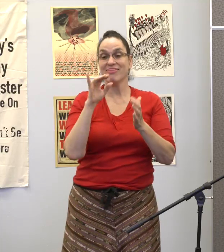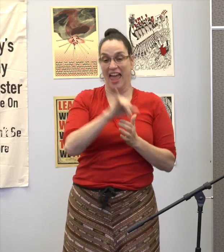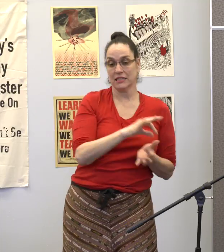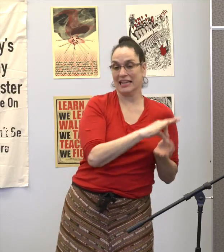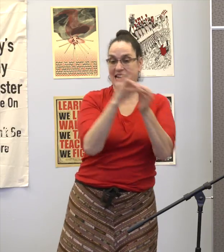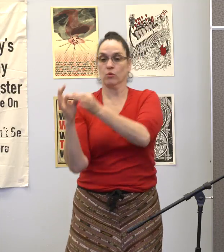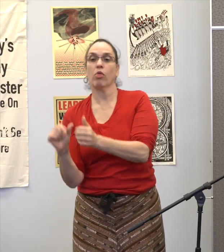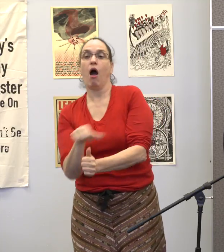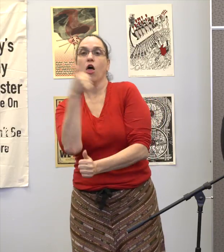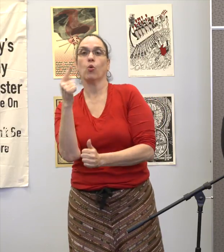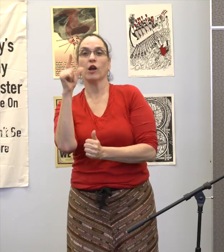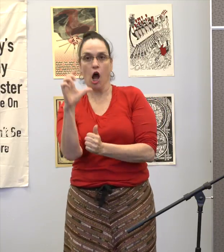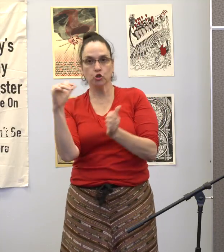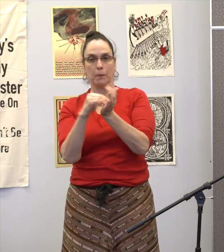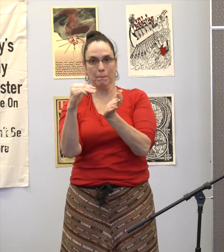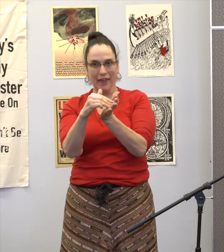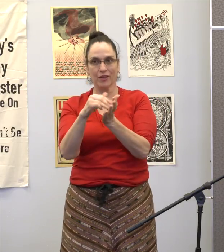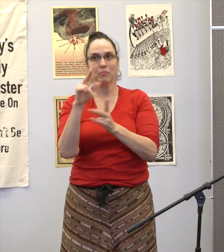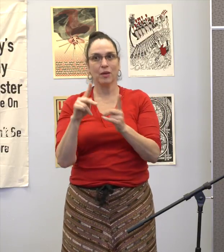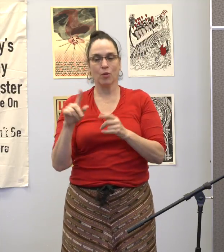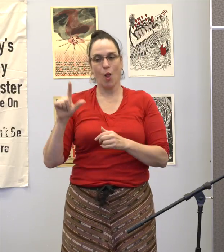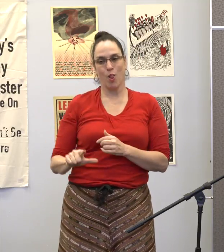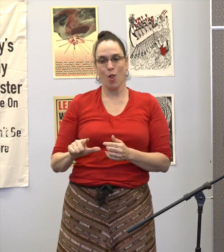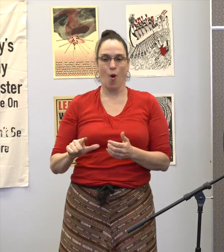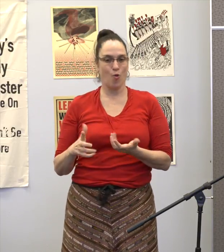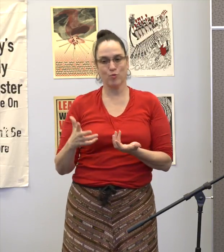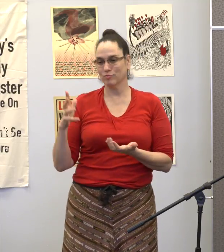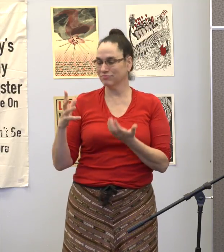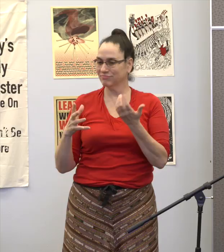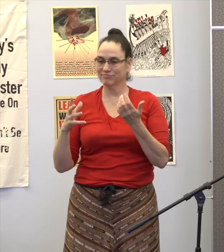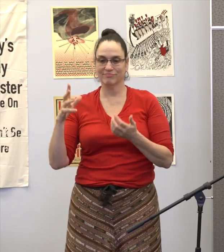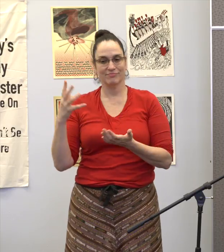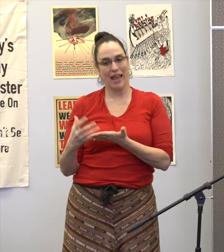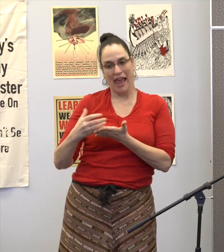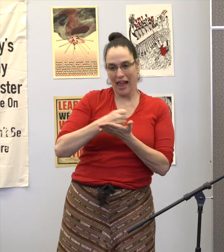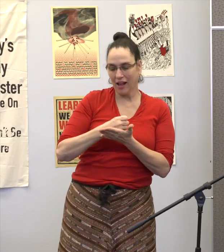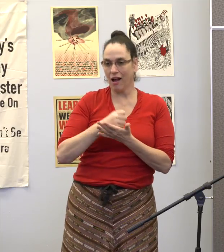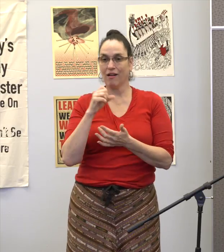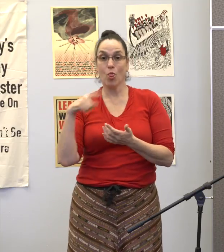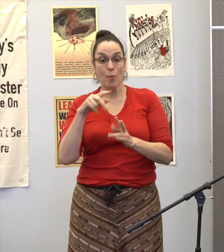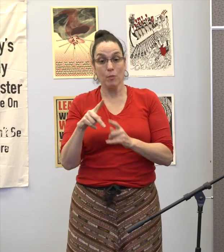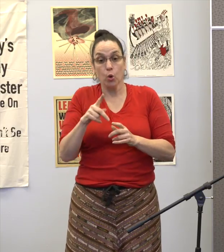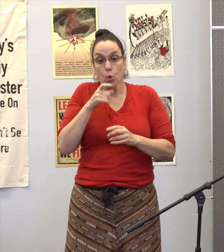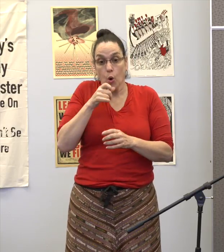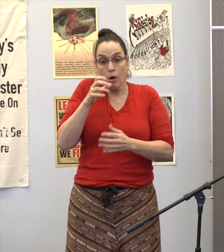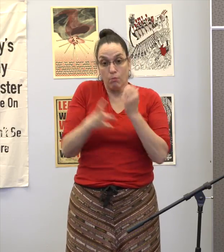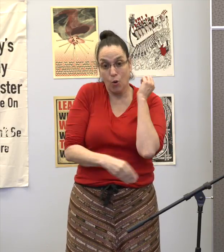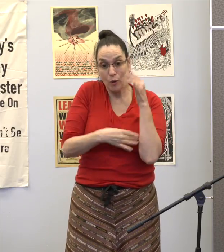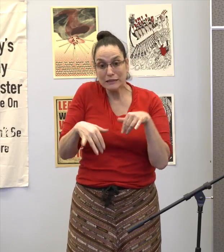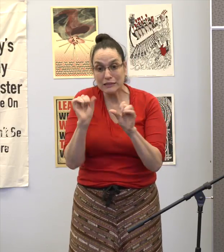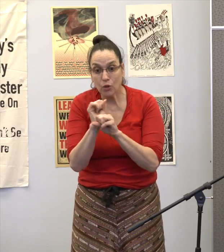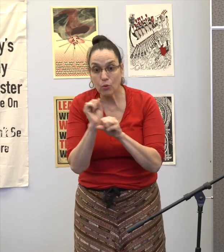million people who are low wealth, working poor, and poor, that are mostly white, women, children,